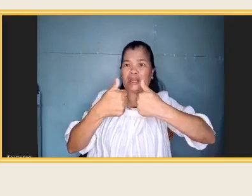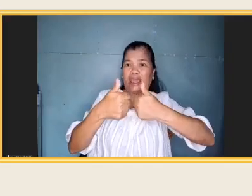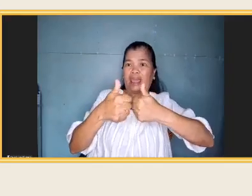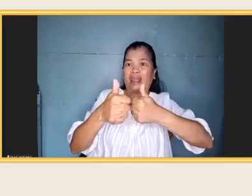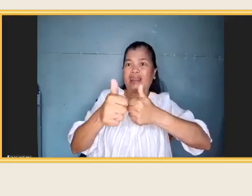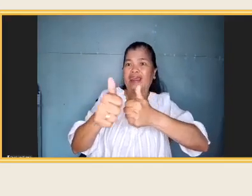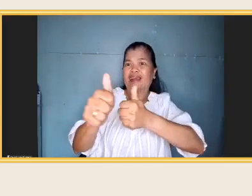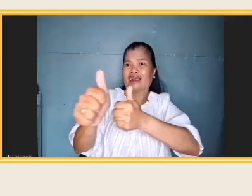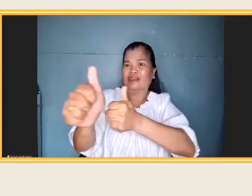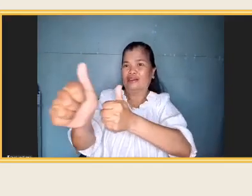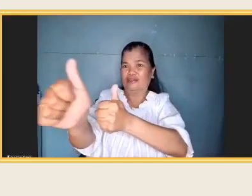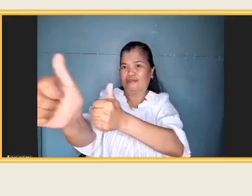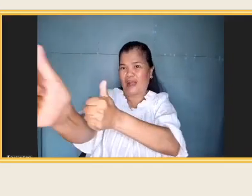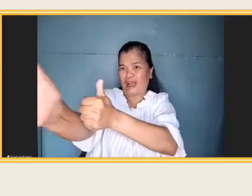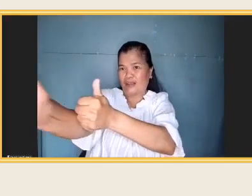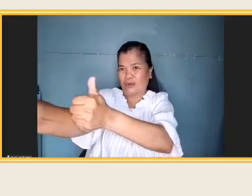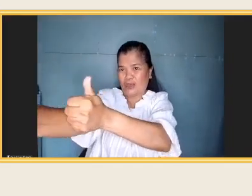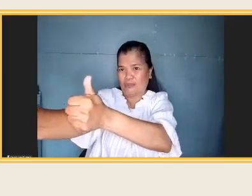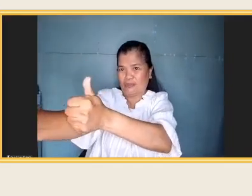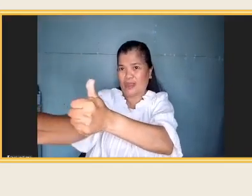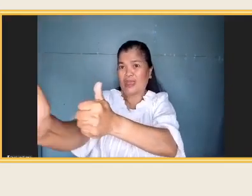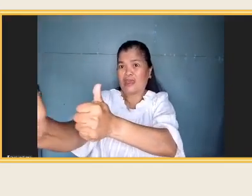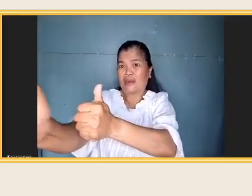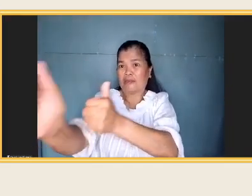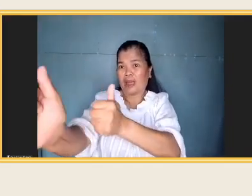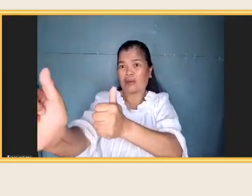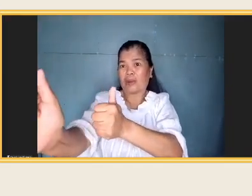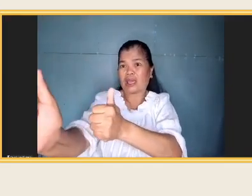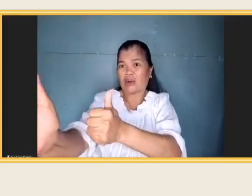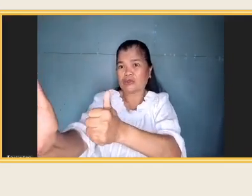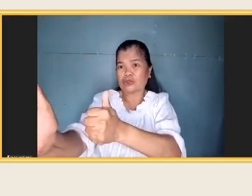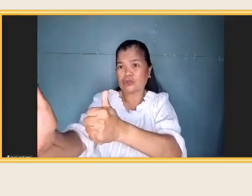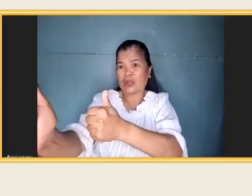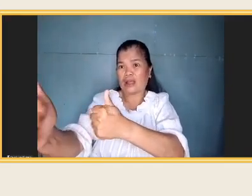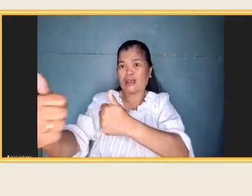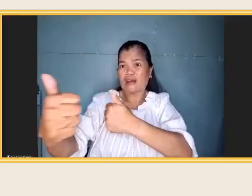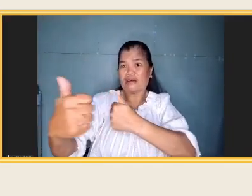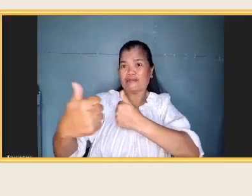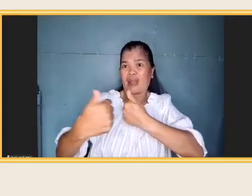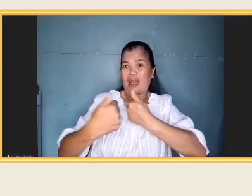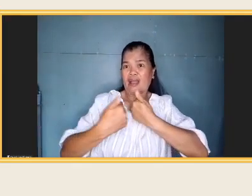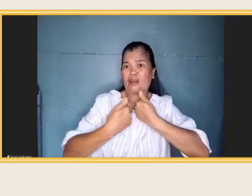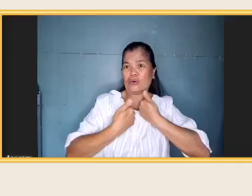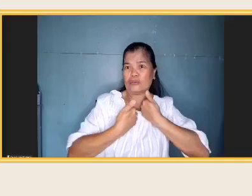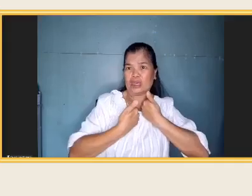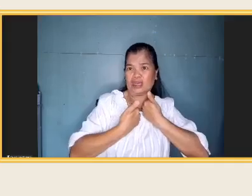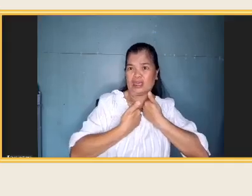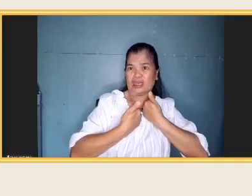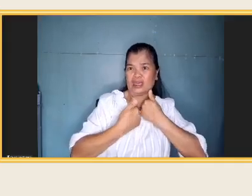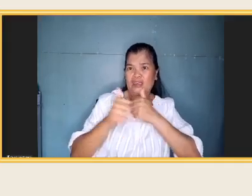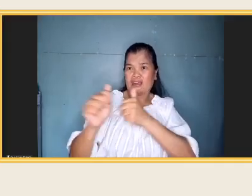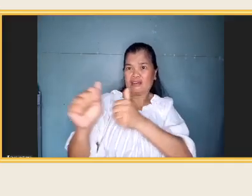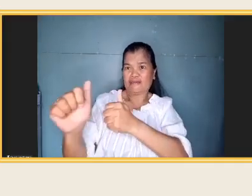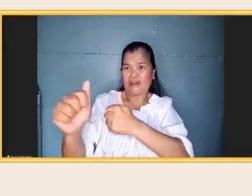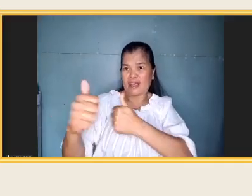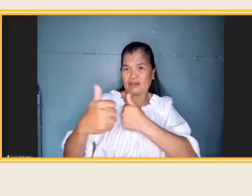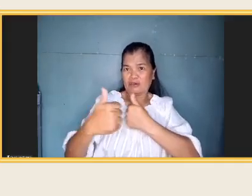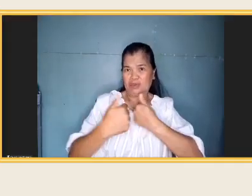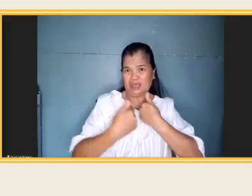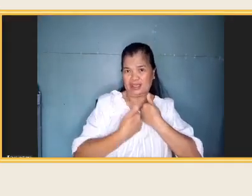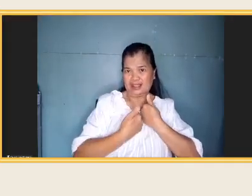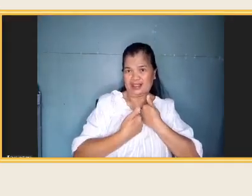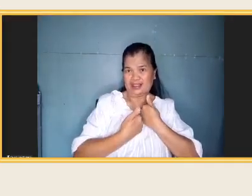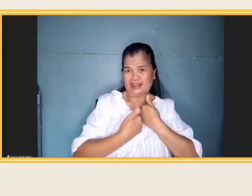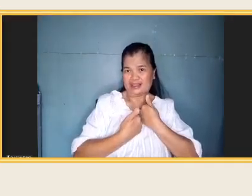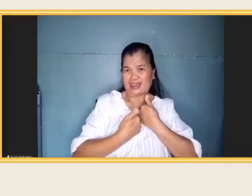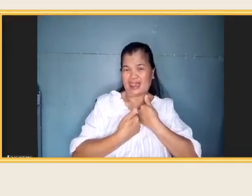magharap mo na din. Ganon. Follow him. Pero pag ikaw ang susundan, follow me. Follow